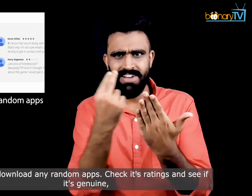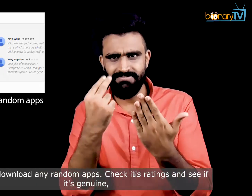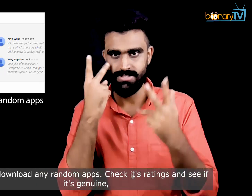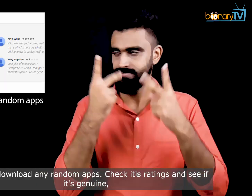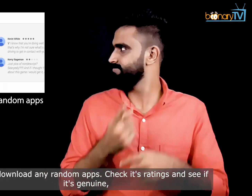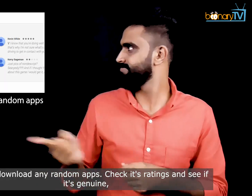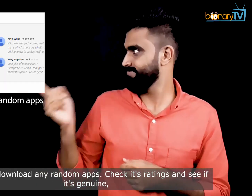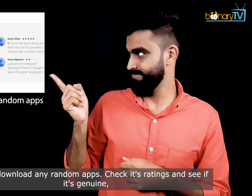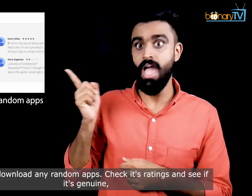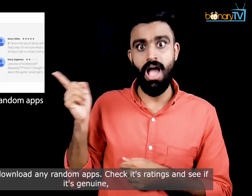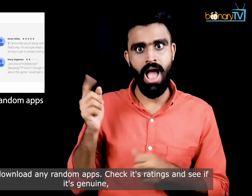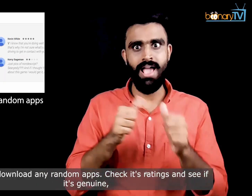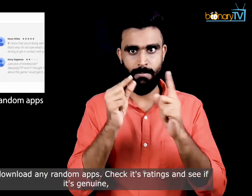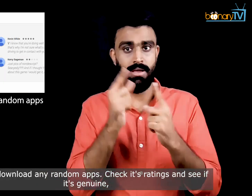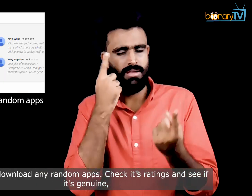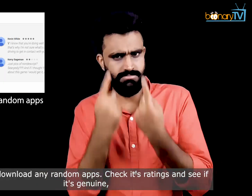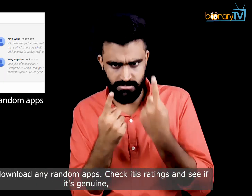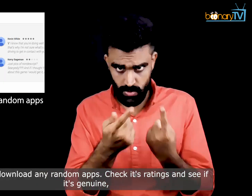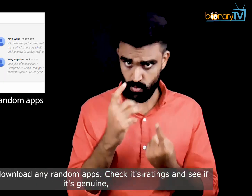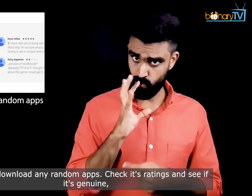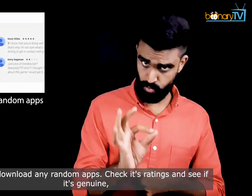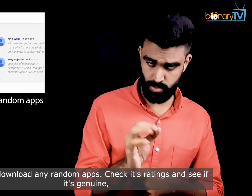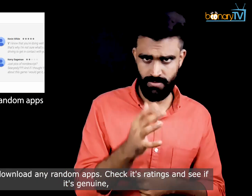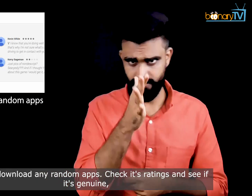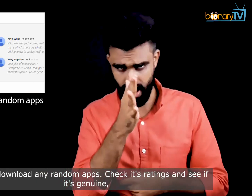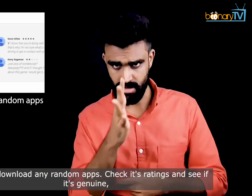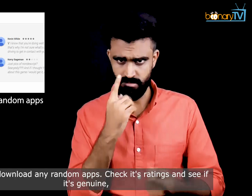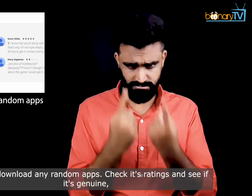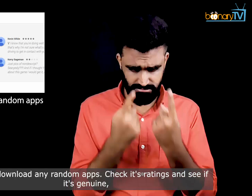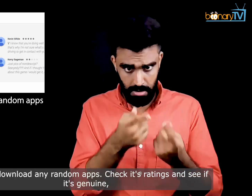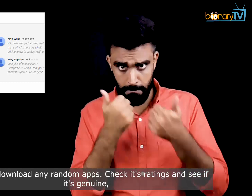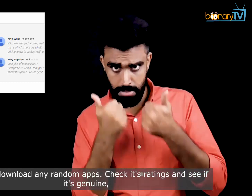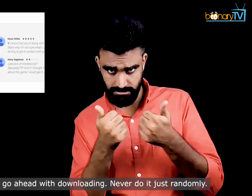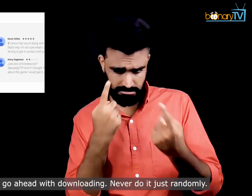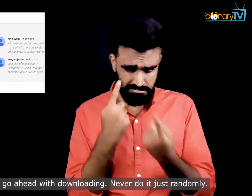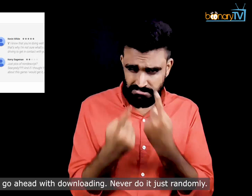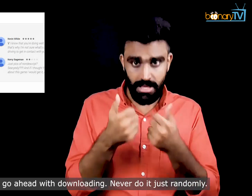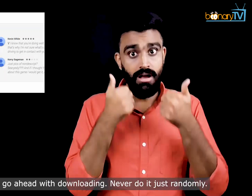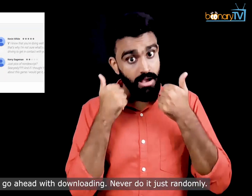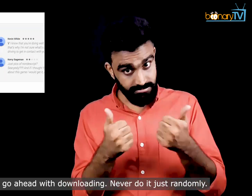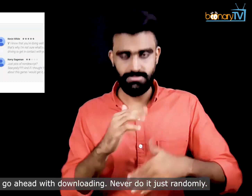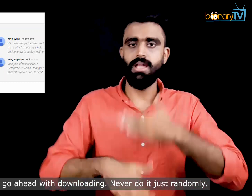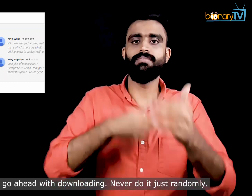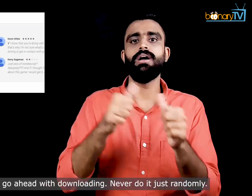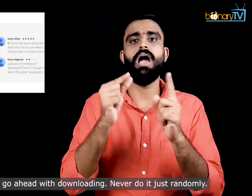any random apps. Check its ratings and see if it's genuine. Only then go ahead with